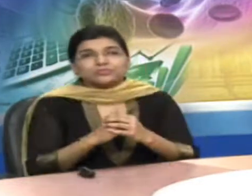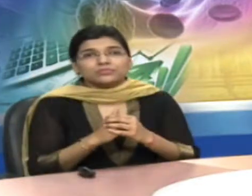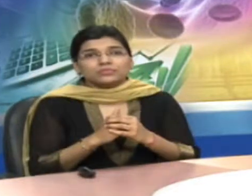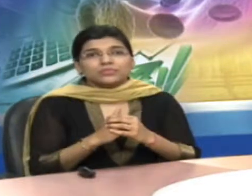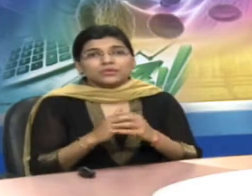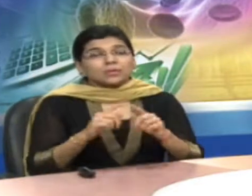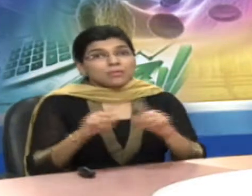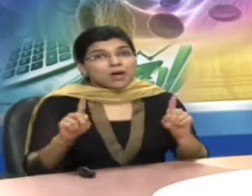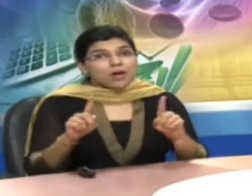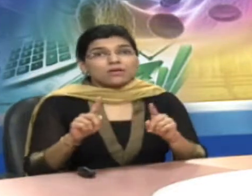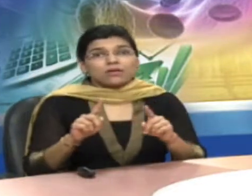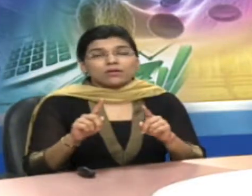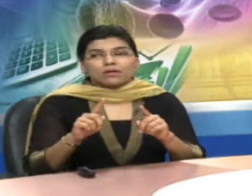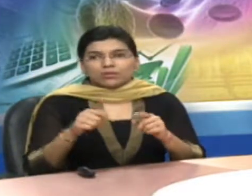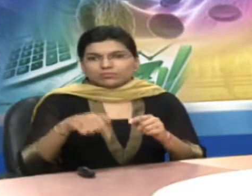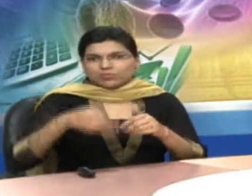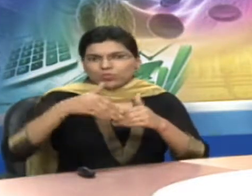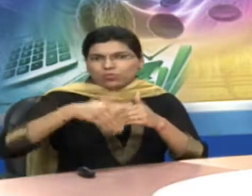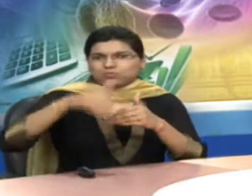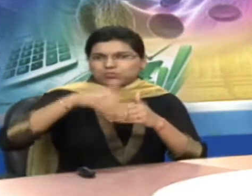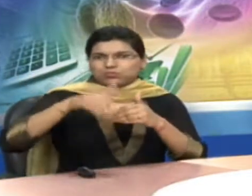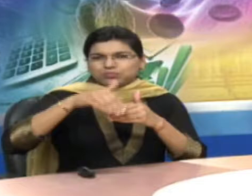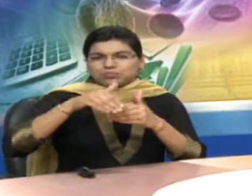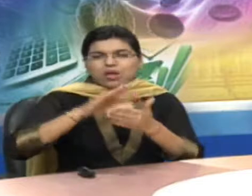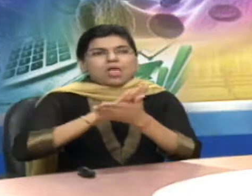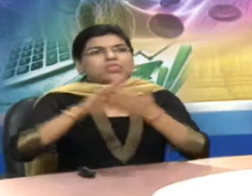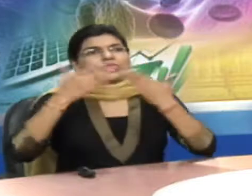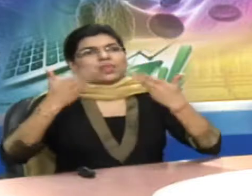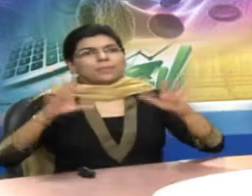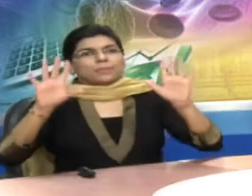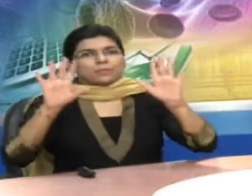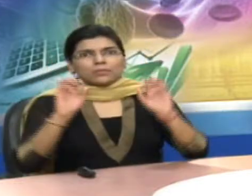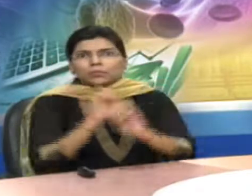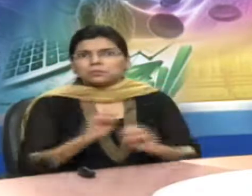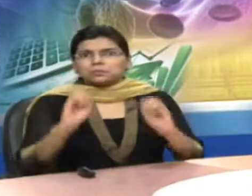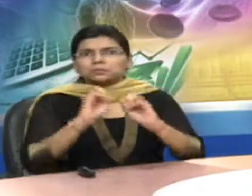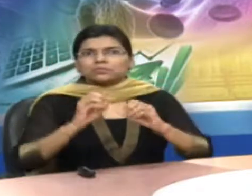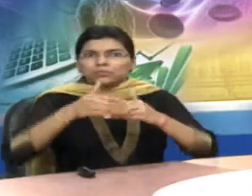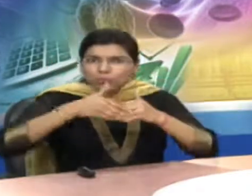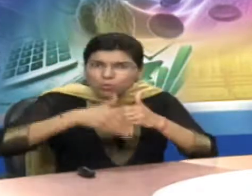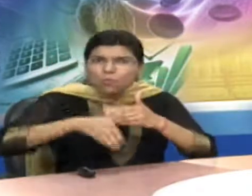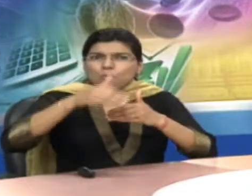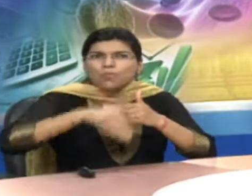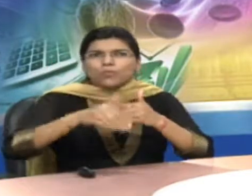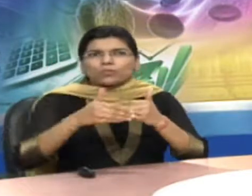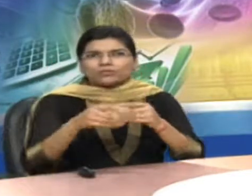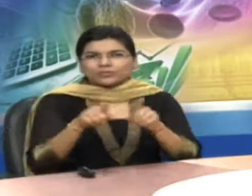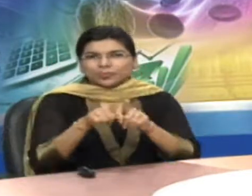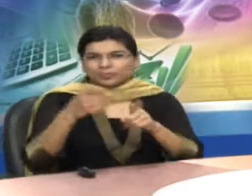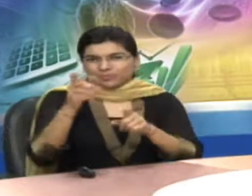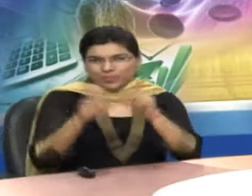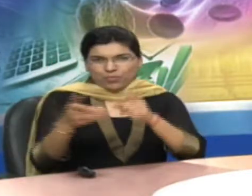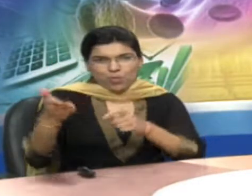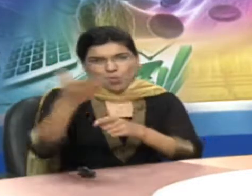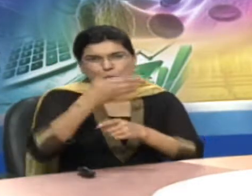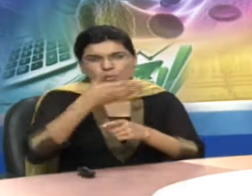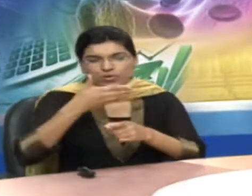if only we seek them with our eyes open.